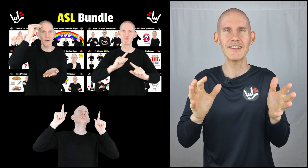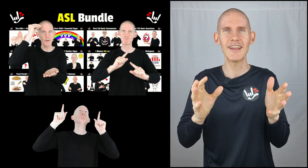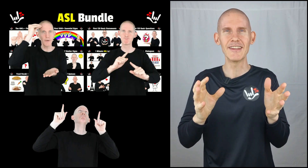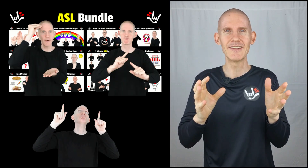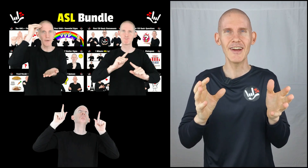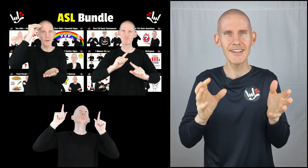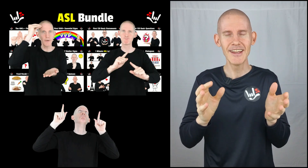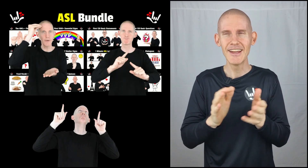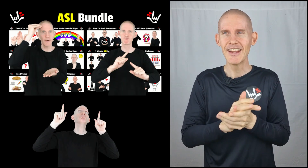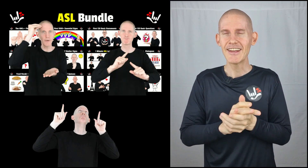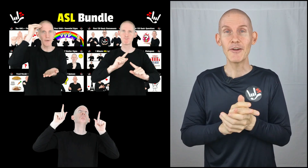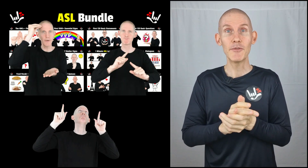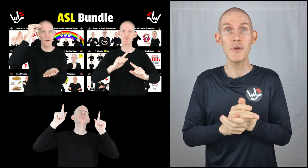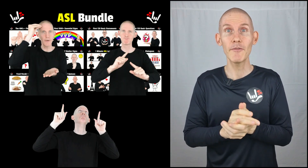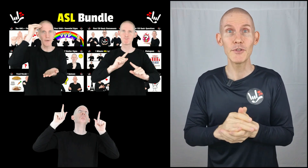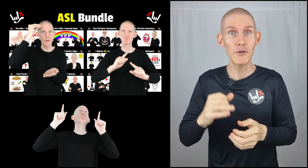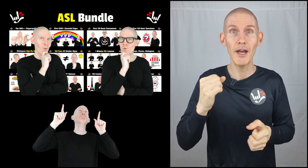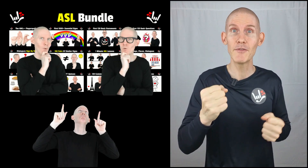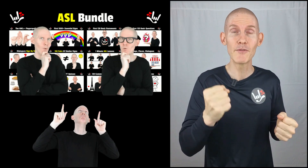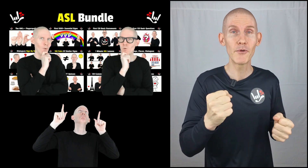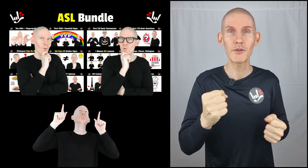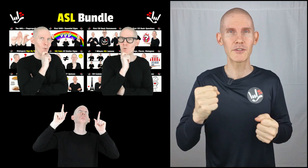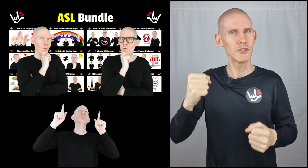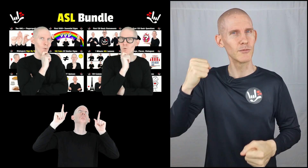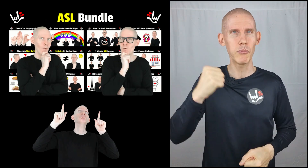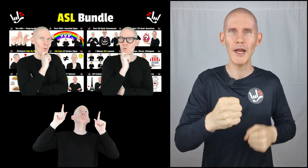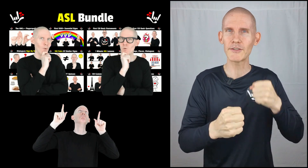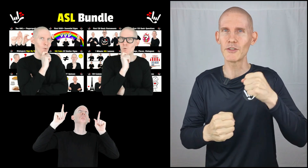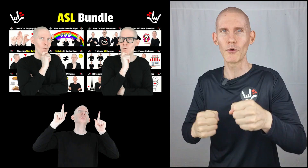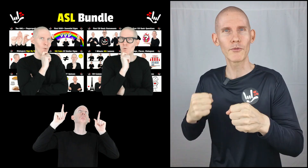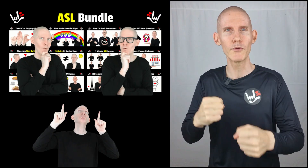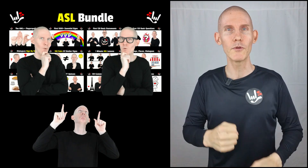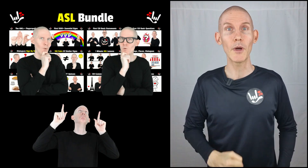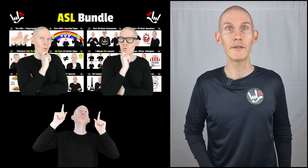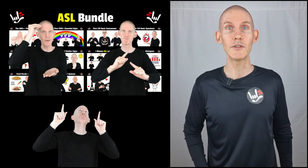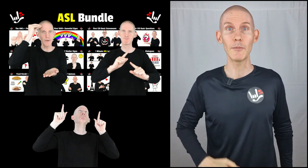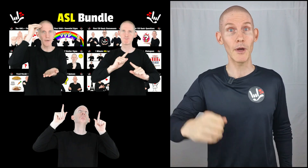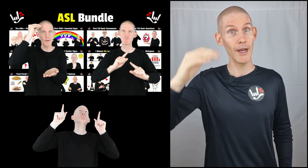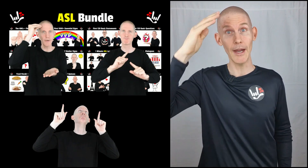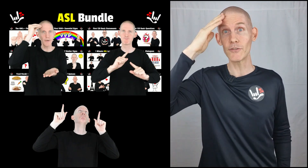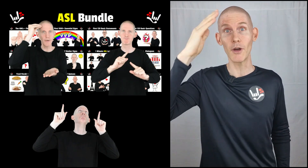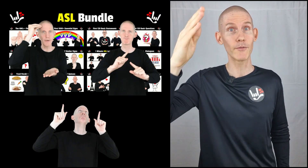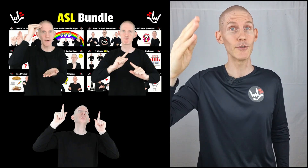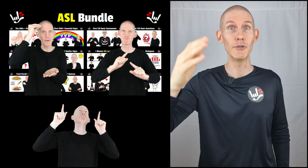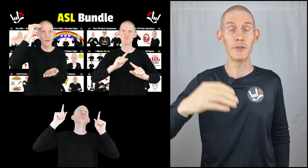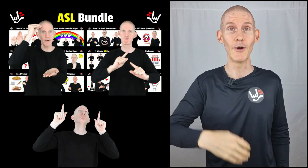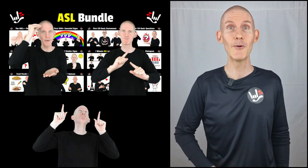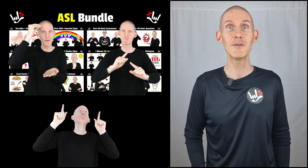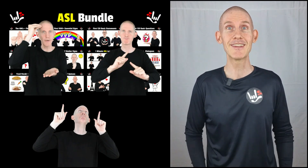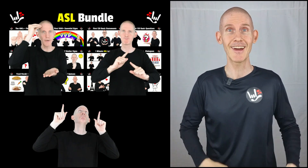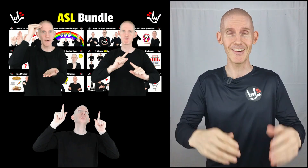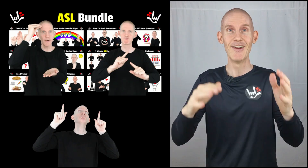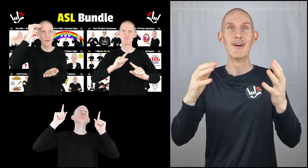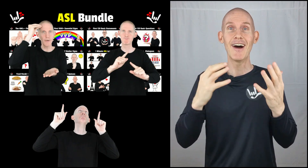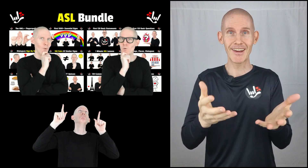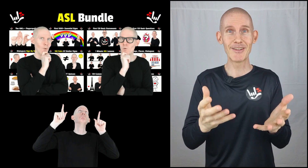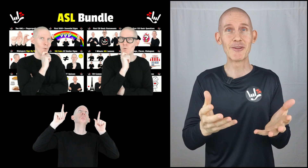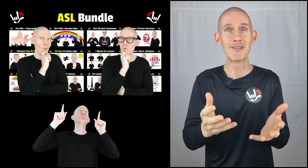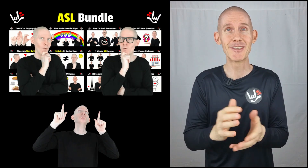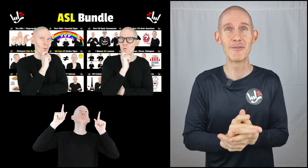content, right? Now, if you have the drive and the focus to just blast and go through them, I say, my hat's off to you. Holy cow, I can learn something